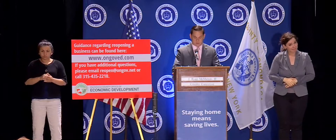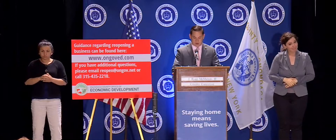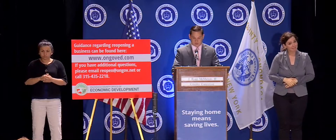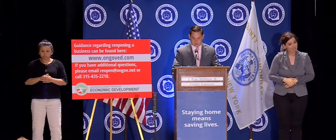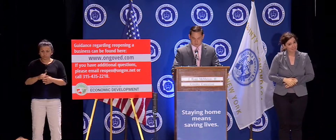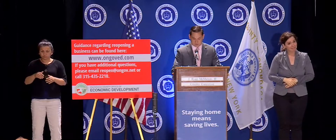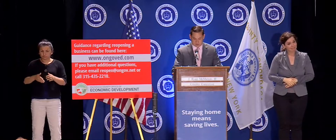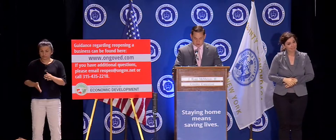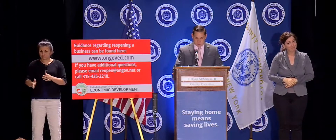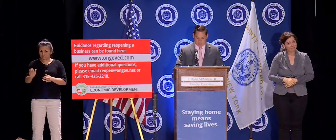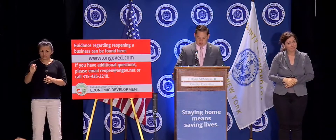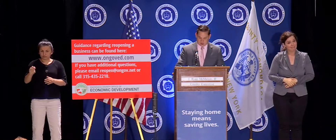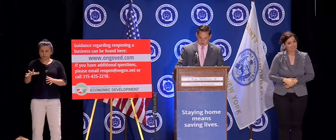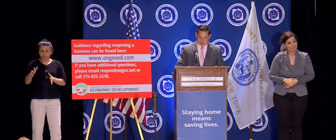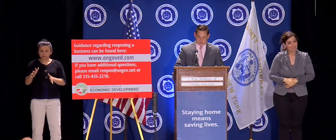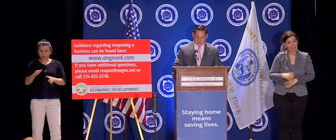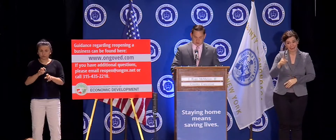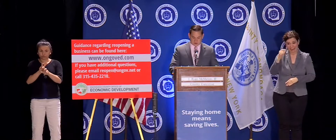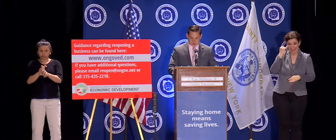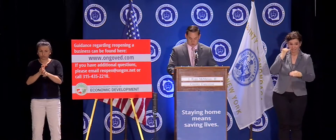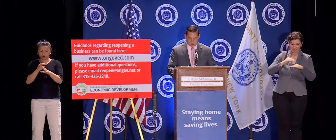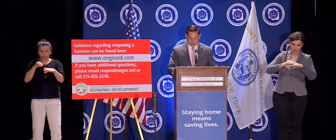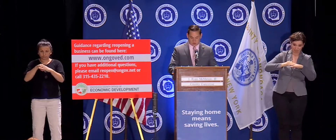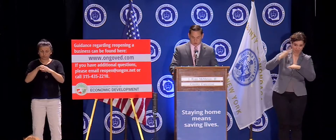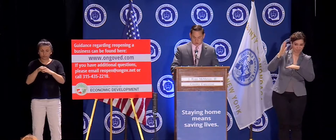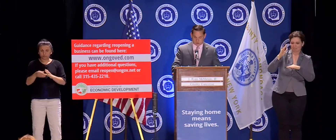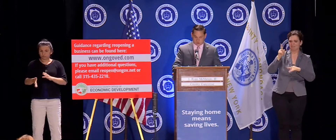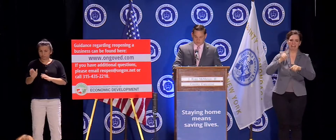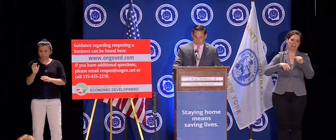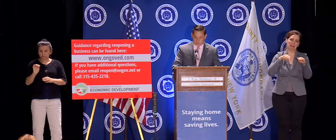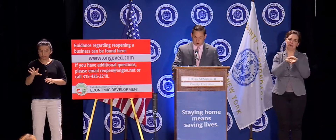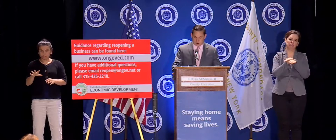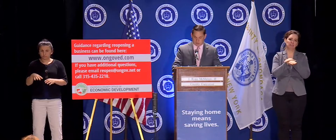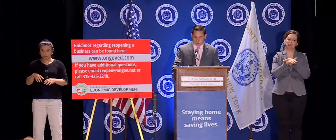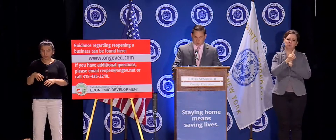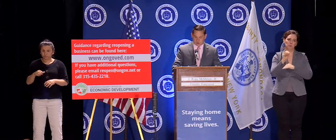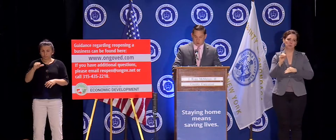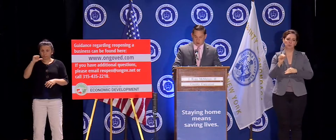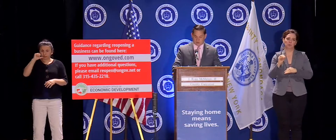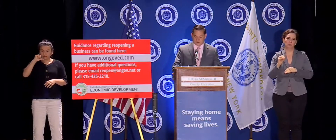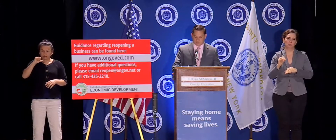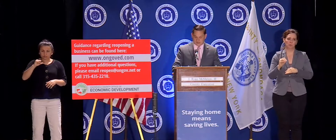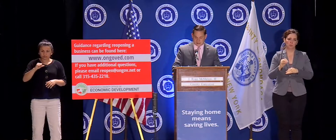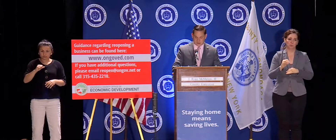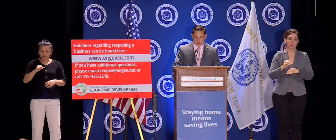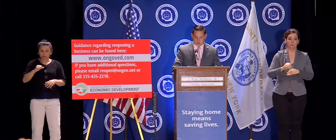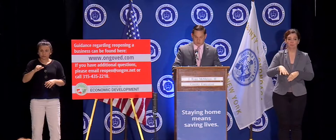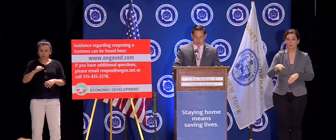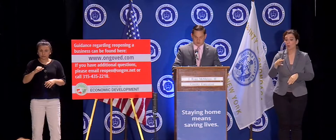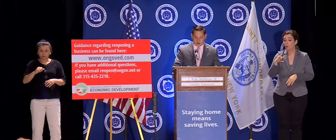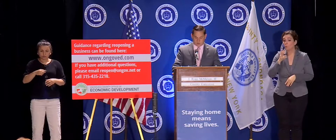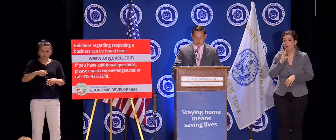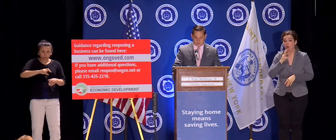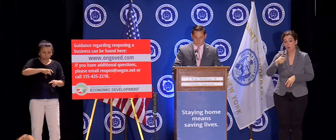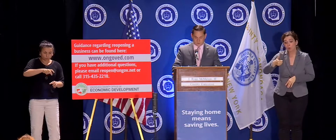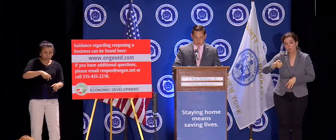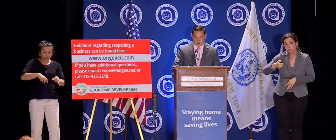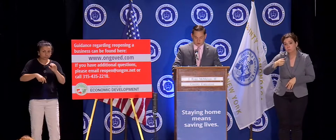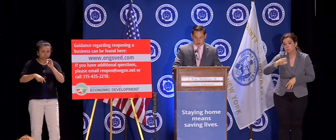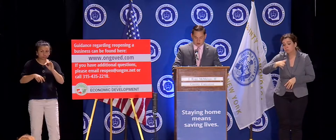allowed in the premise. Drinking fountains will be closed, but 2 water filling stations will be